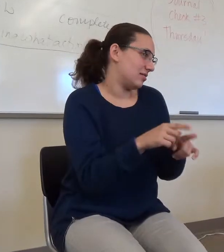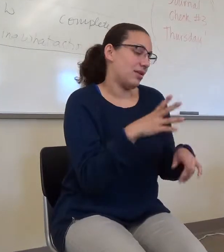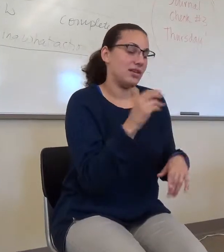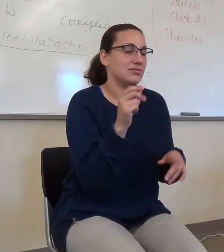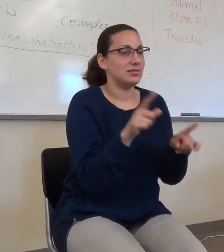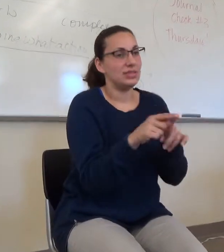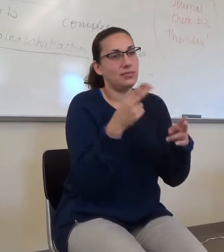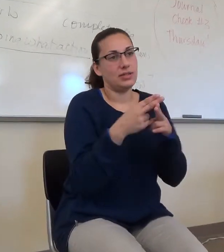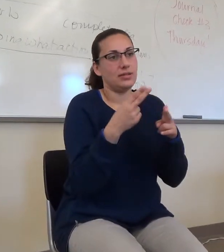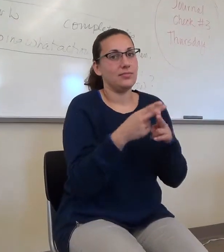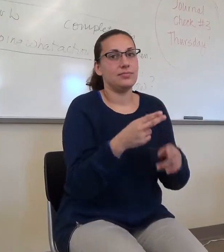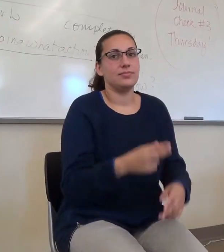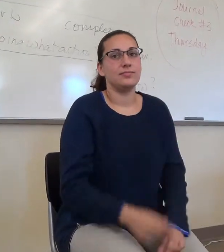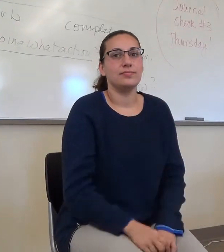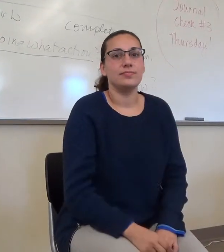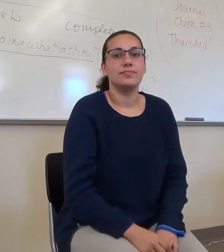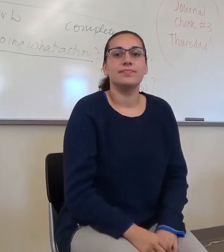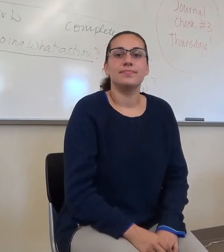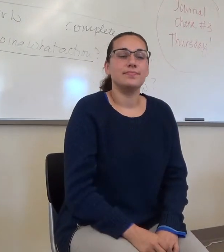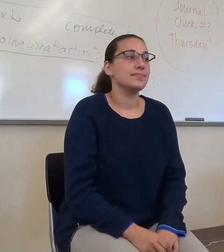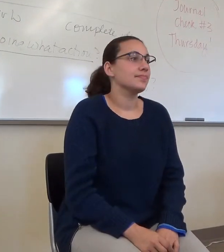Anybody, Sam, what did you put for this one?